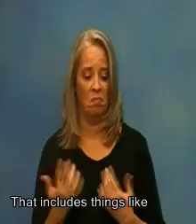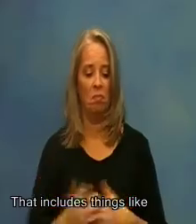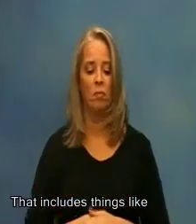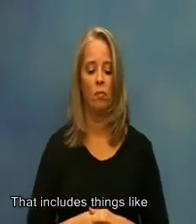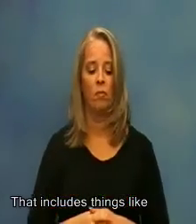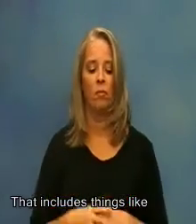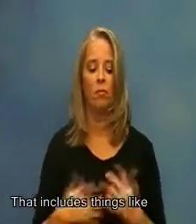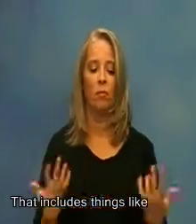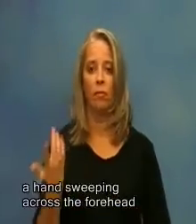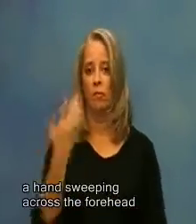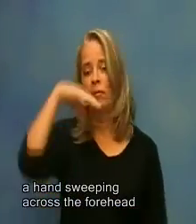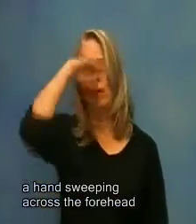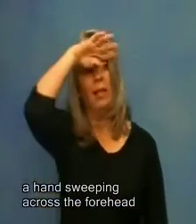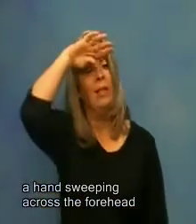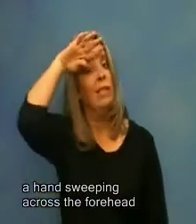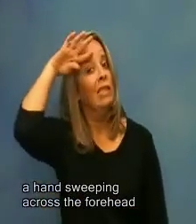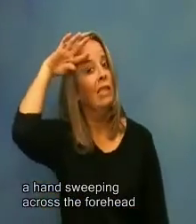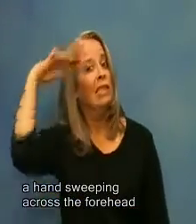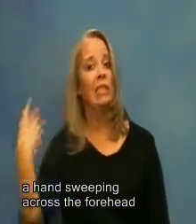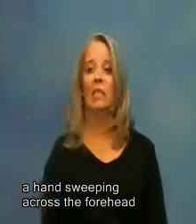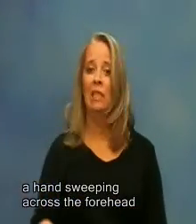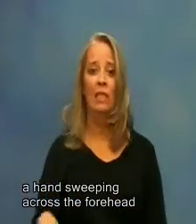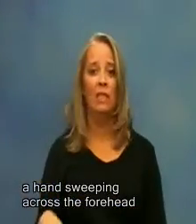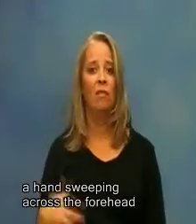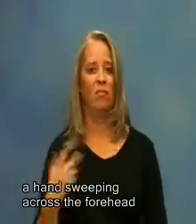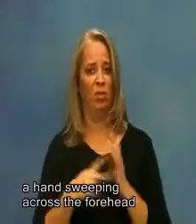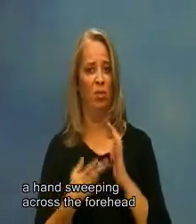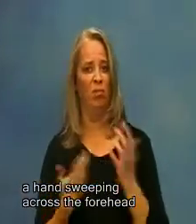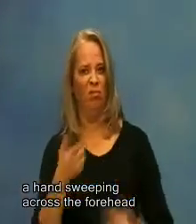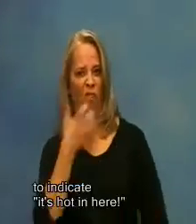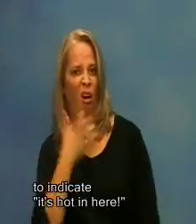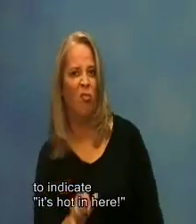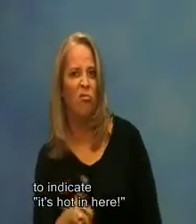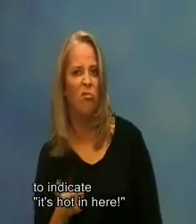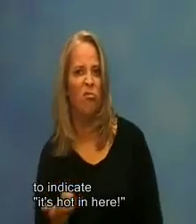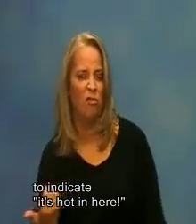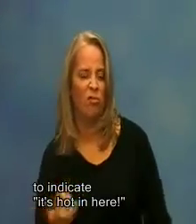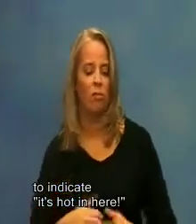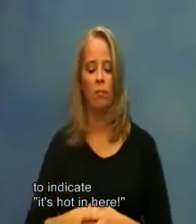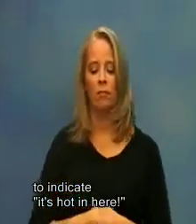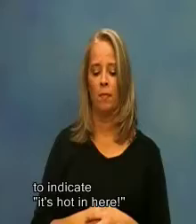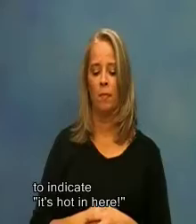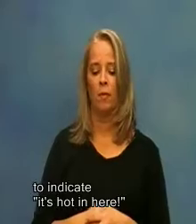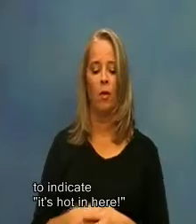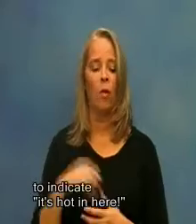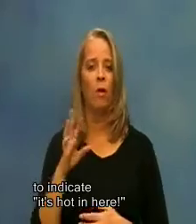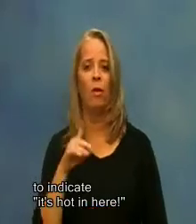That includes things like a hand sweeping across the forehead to indicate, it's hot in here. hot